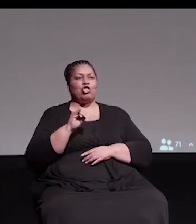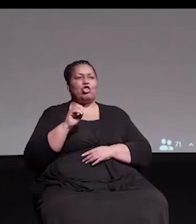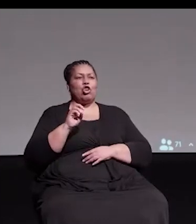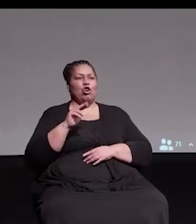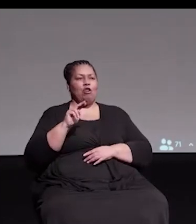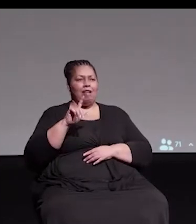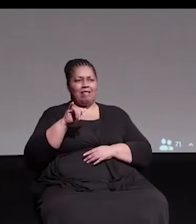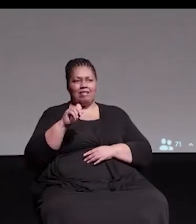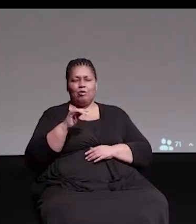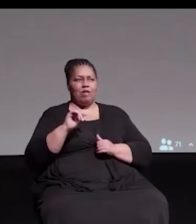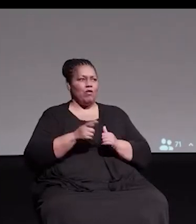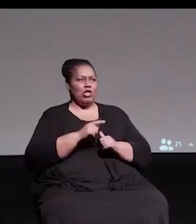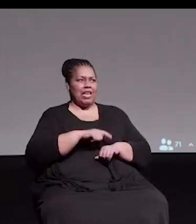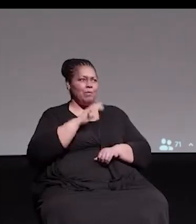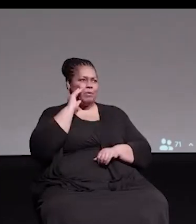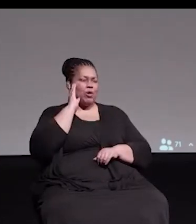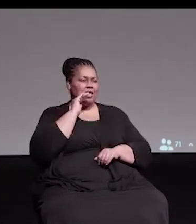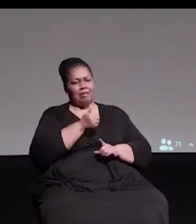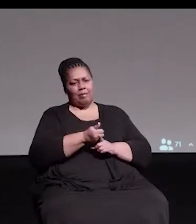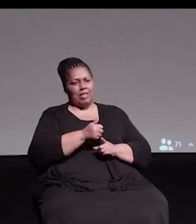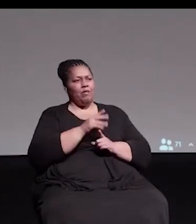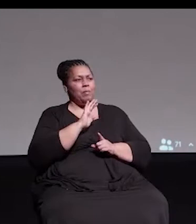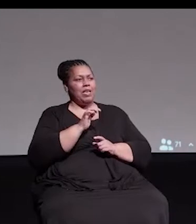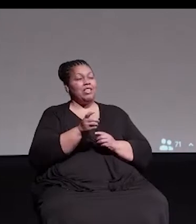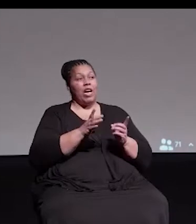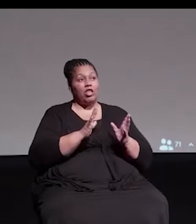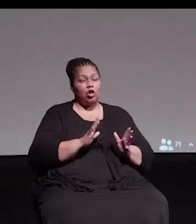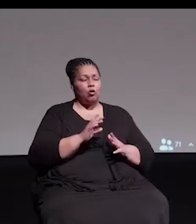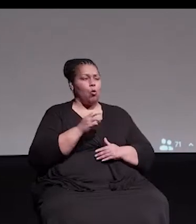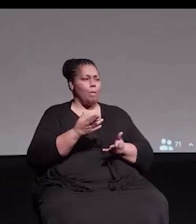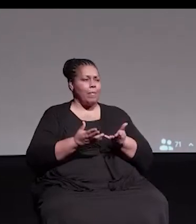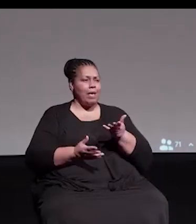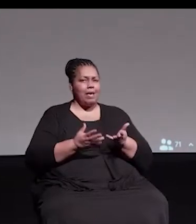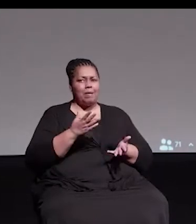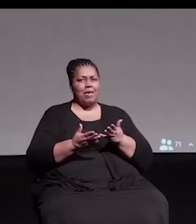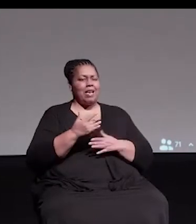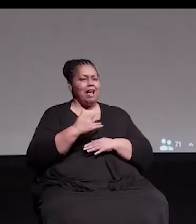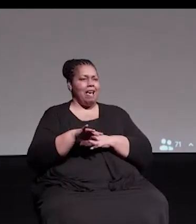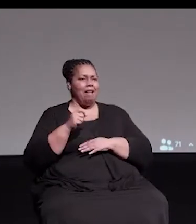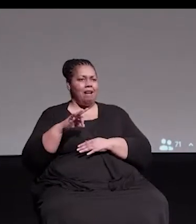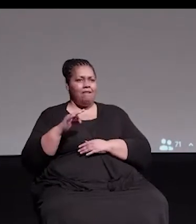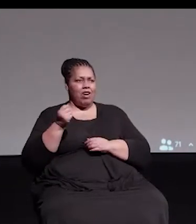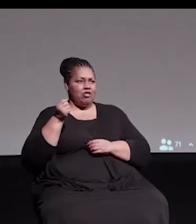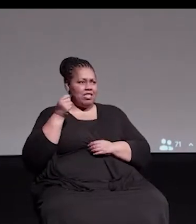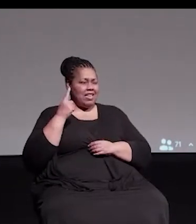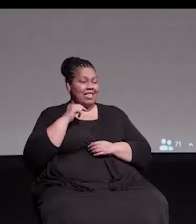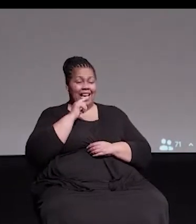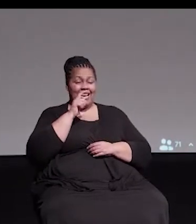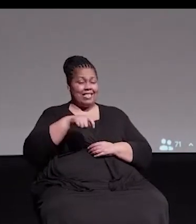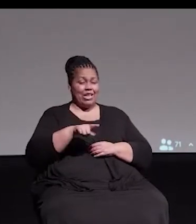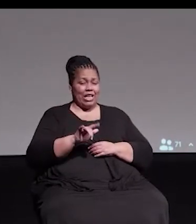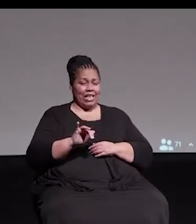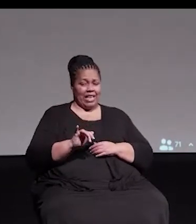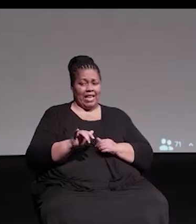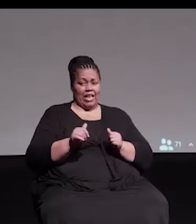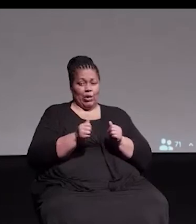directors or what have you, there might be kind of a lack of understanding, not necessarily even